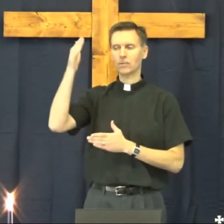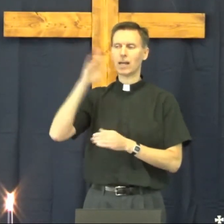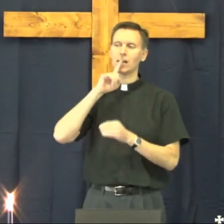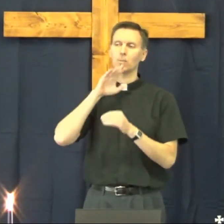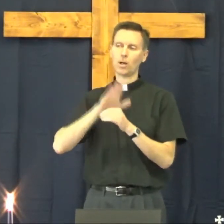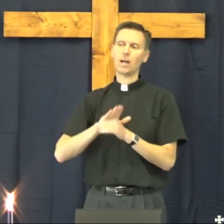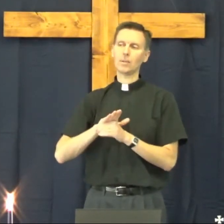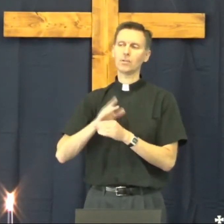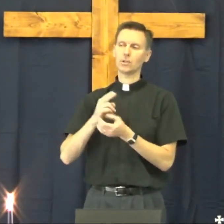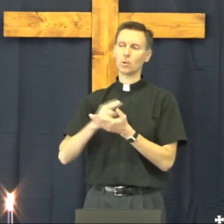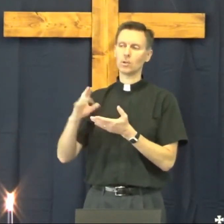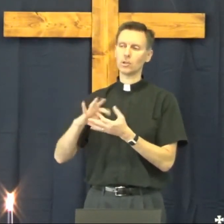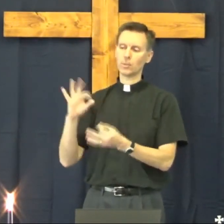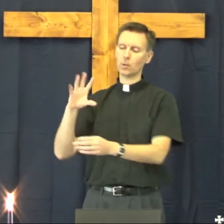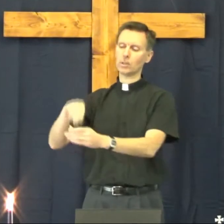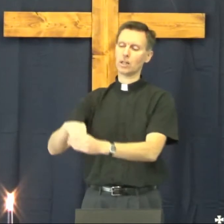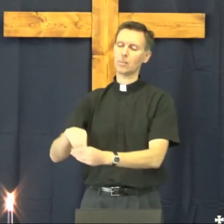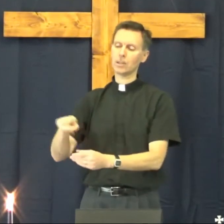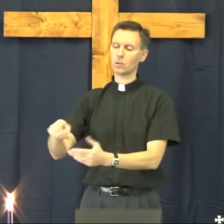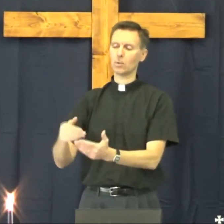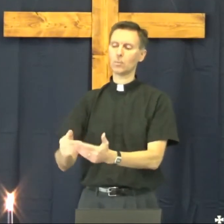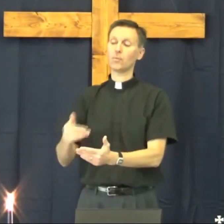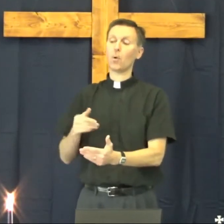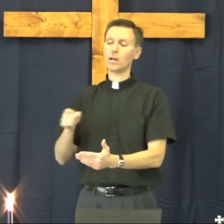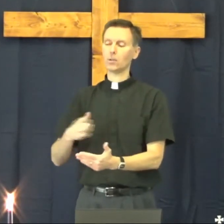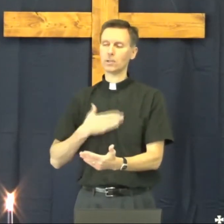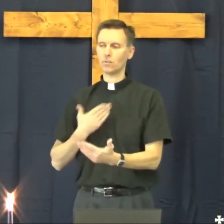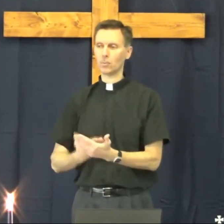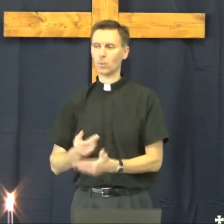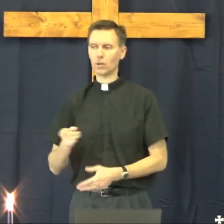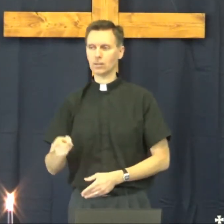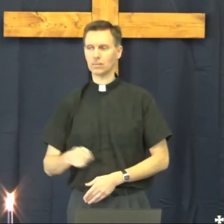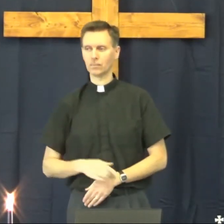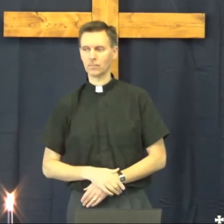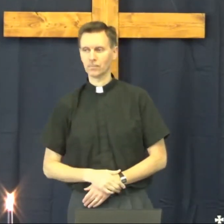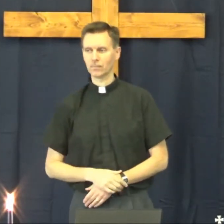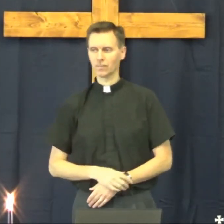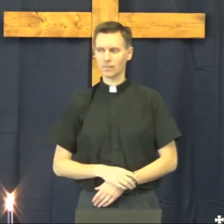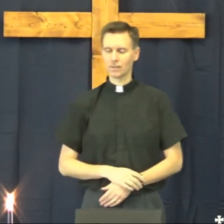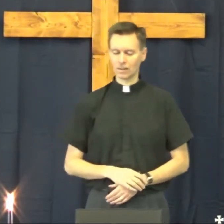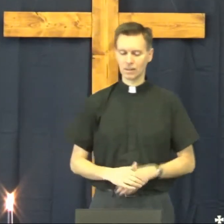God's promise, that the Holy Spirit would come into him before he was even born. Amen.